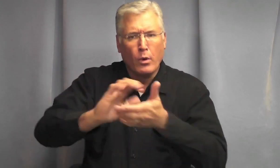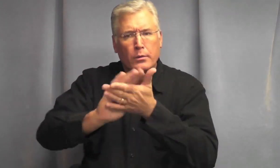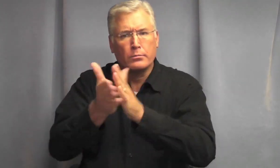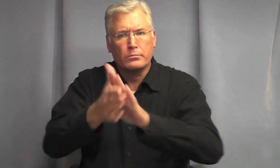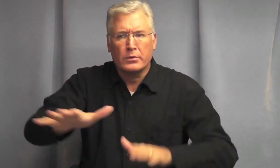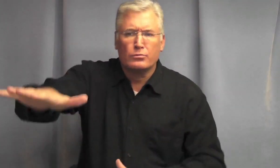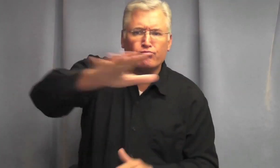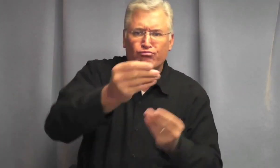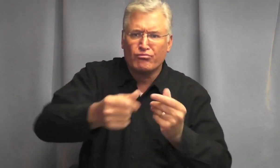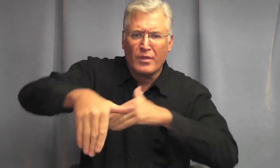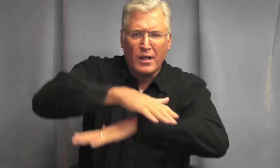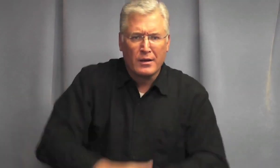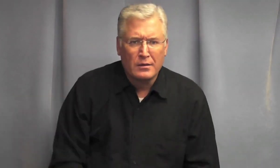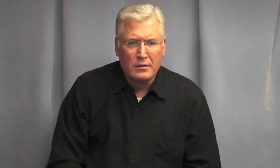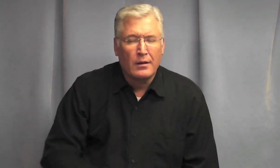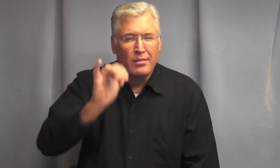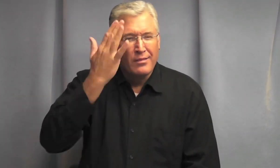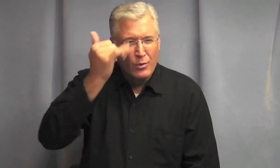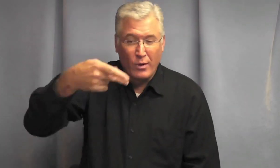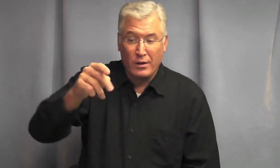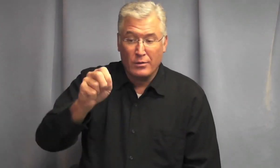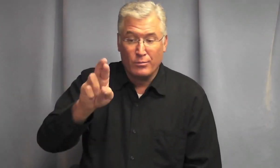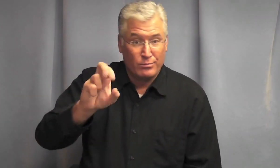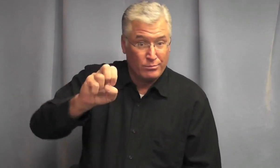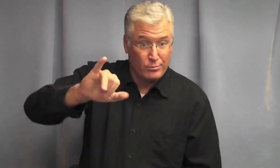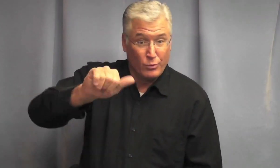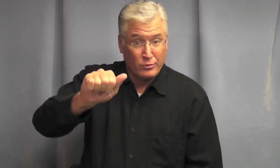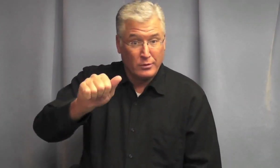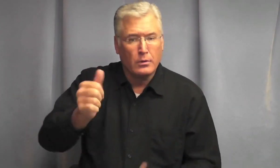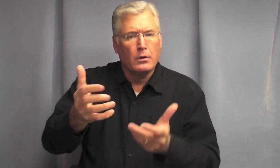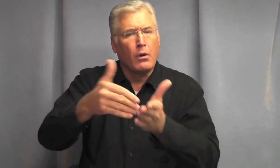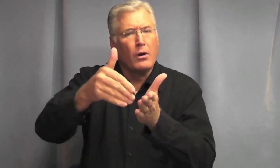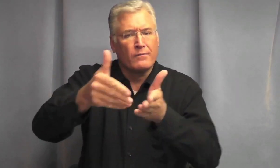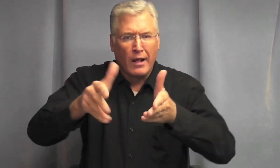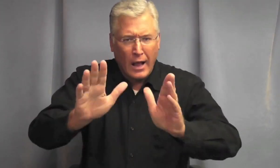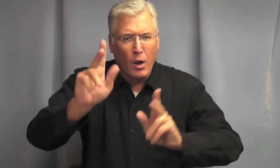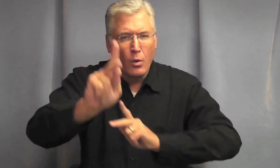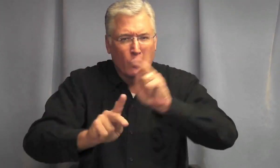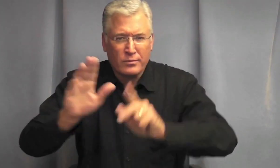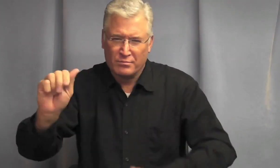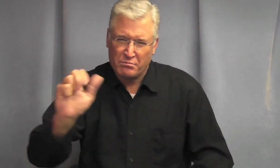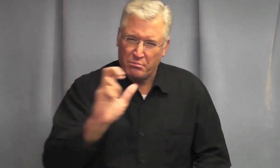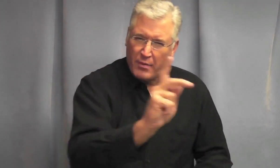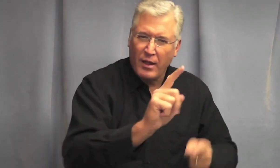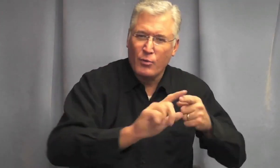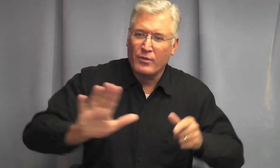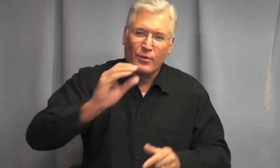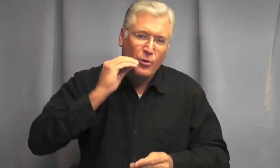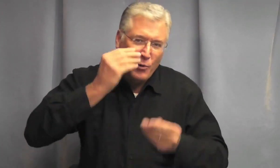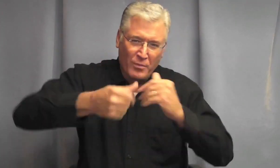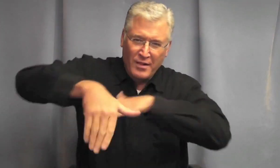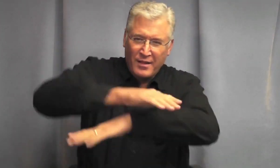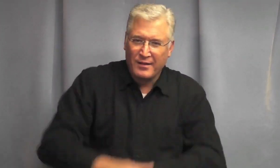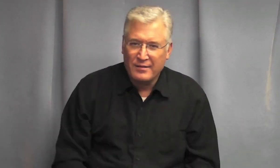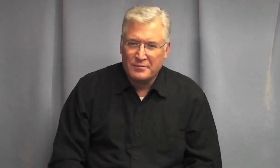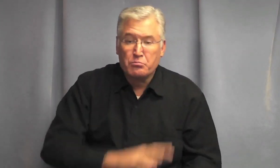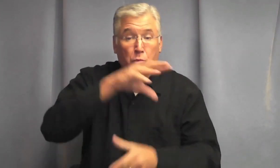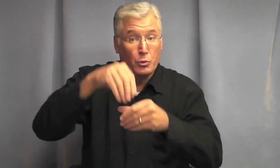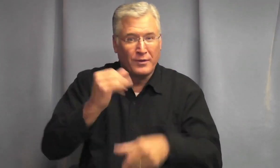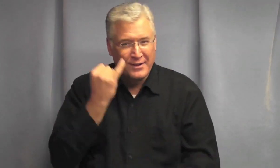take Persia. They could not. And now Persia, they wanted their people to be at